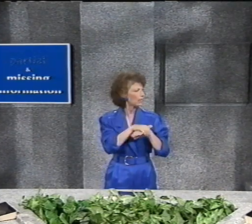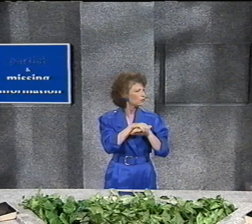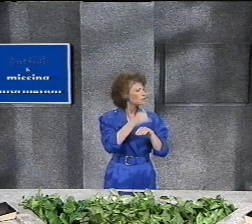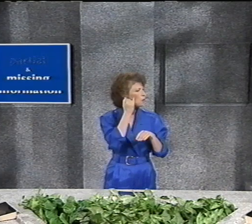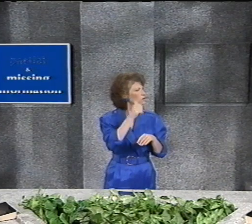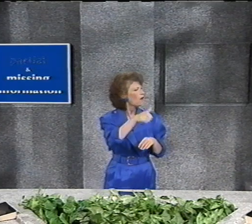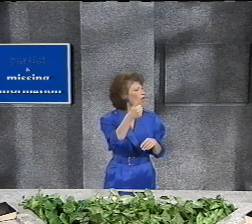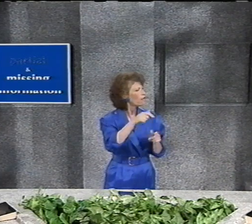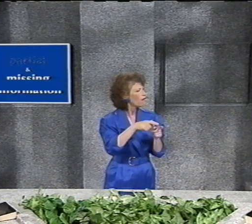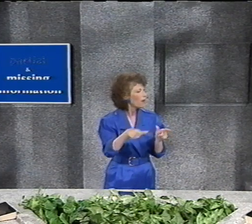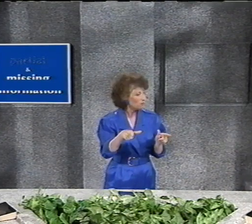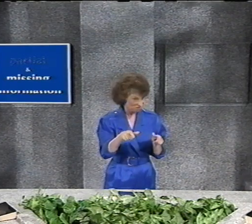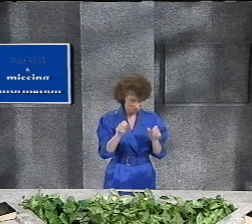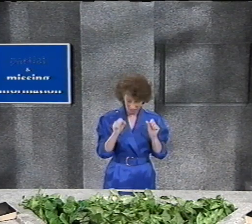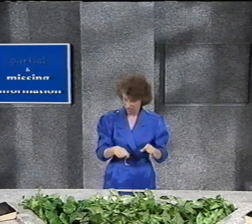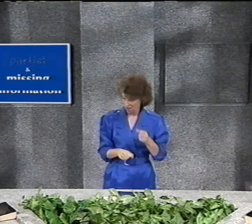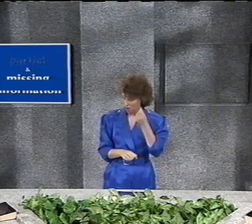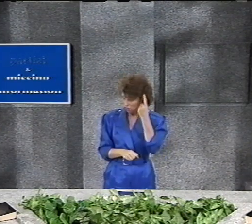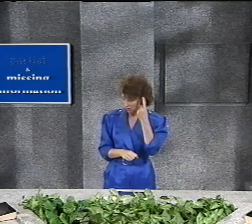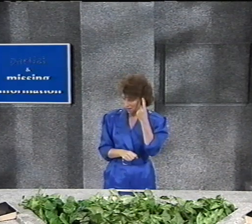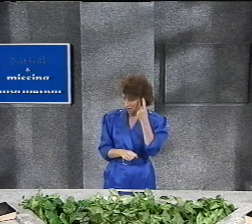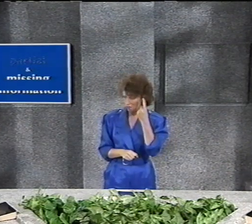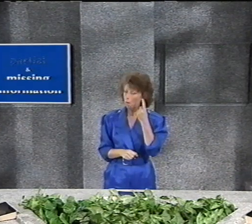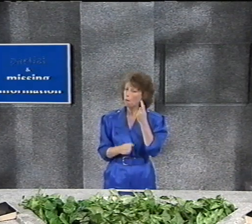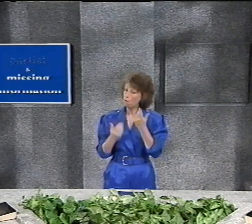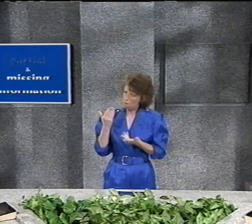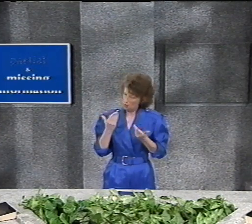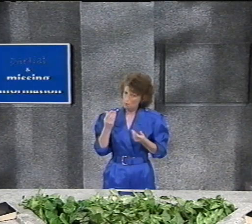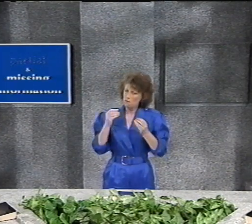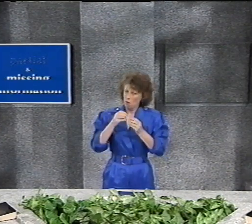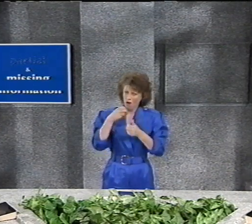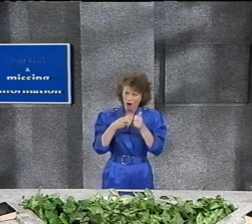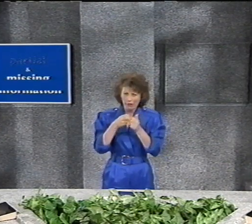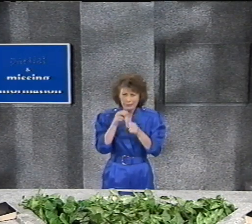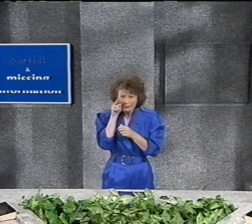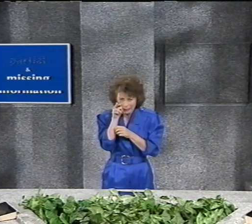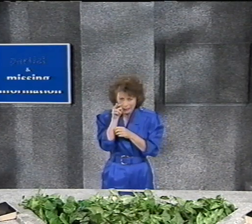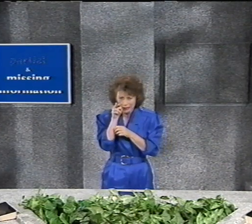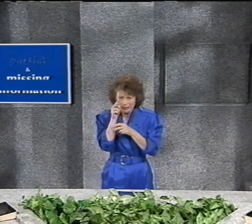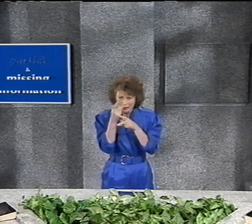you to figure out what the letters are because you wouldn't recognize the words in that language.